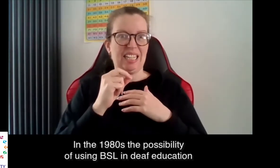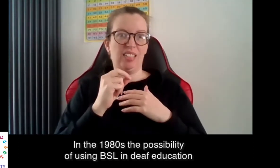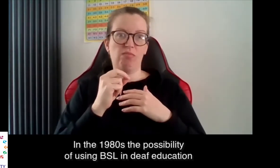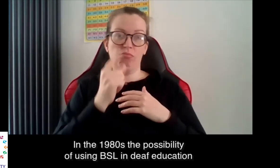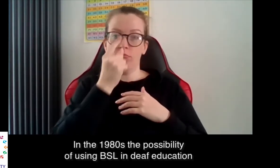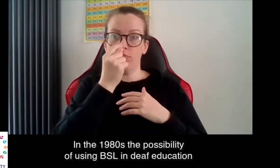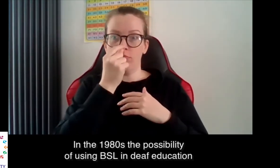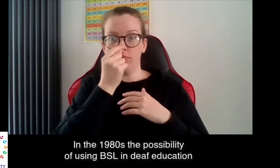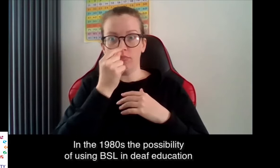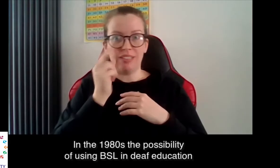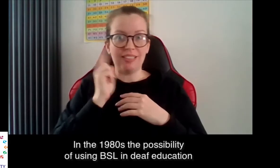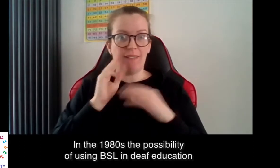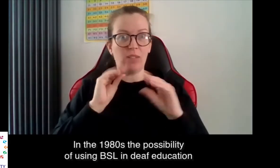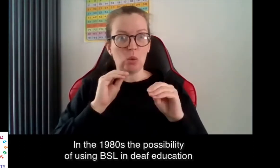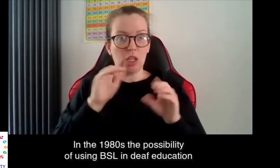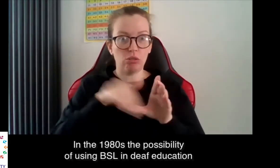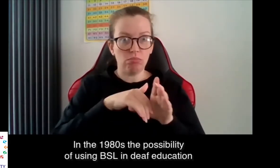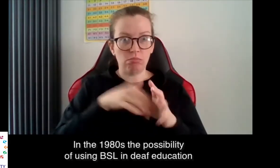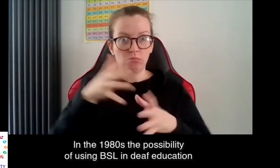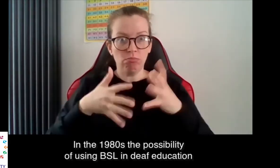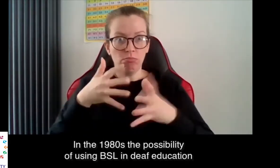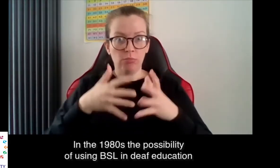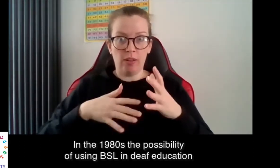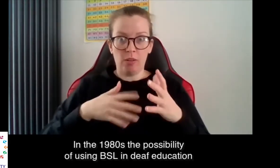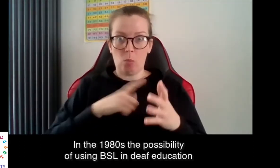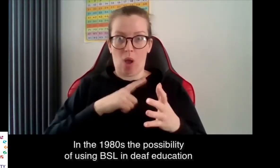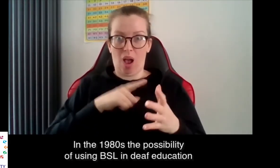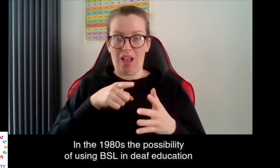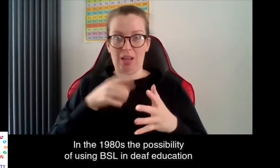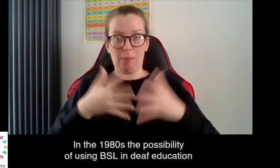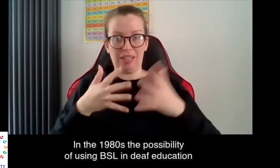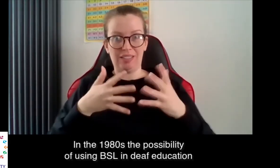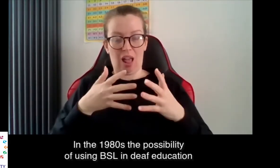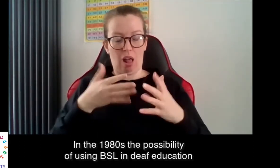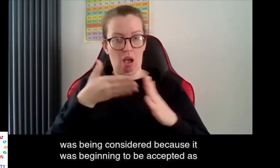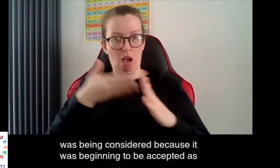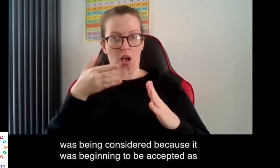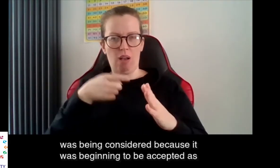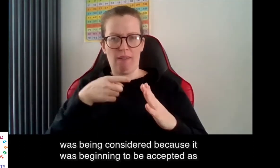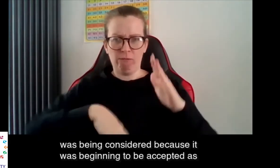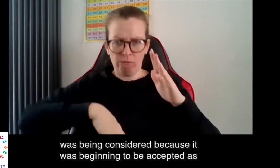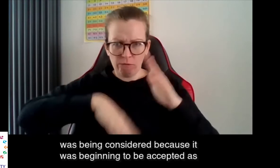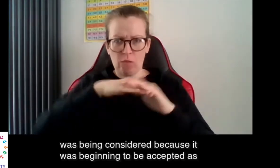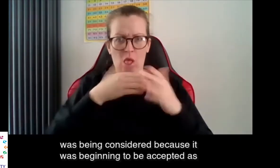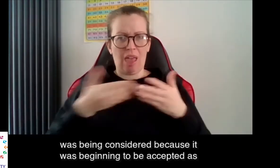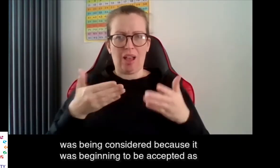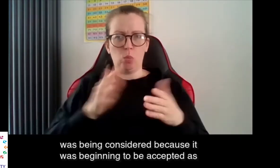In the 1980s, the possibility of using BSL in deaf education was being considered because